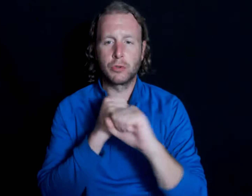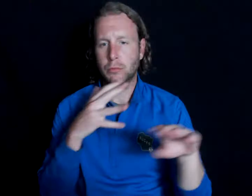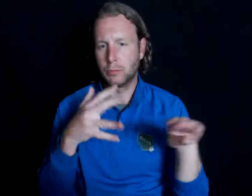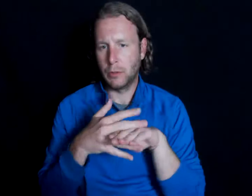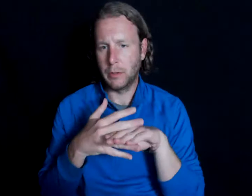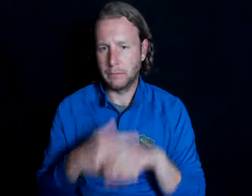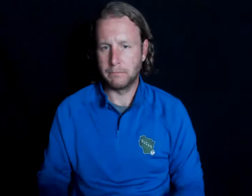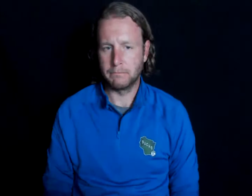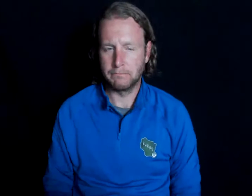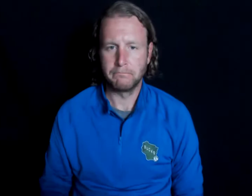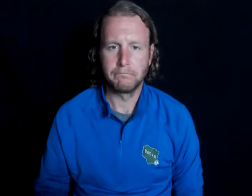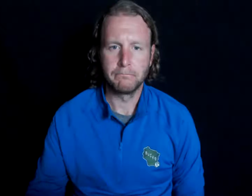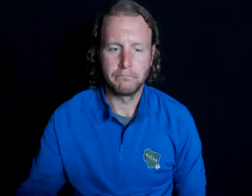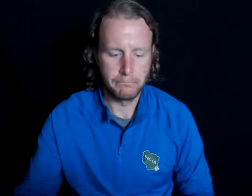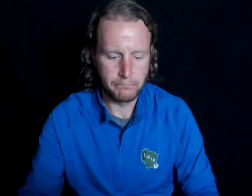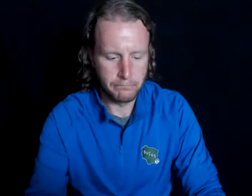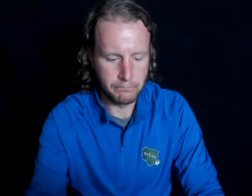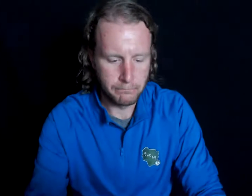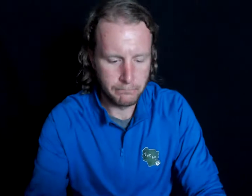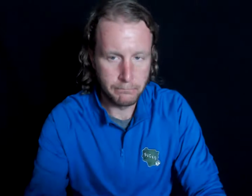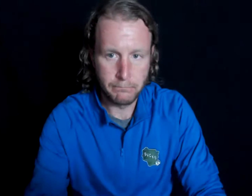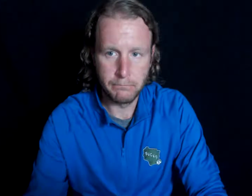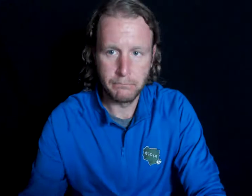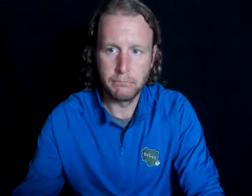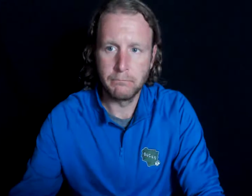Back with more from Orlando right after this.